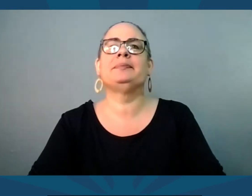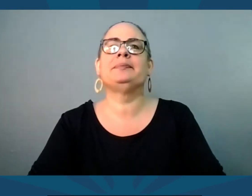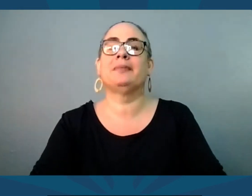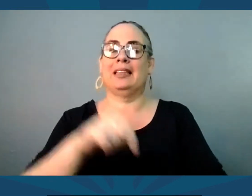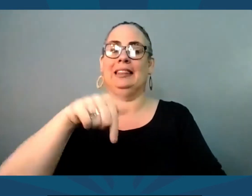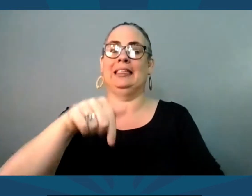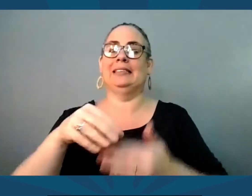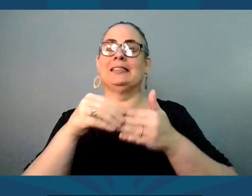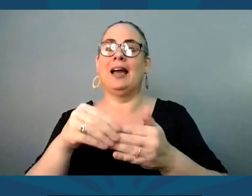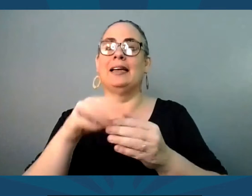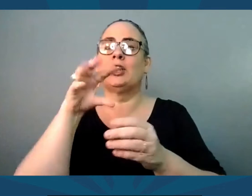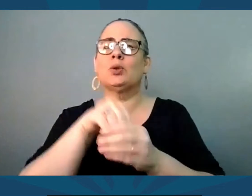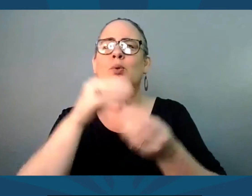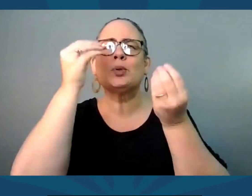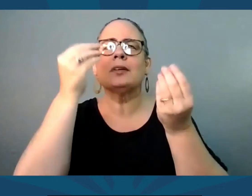office.